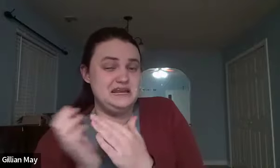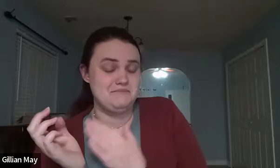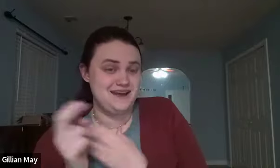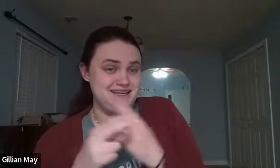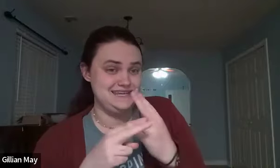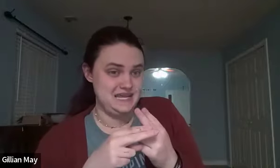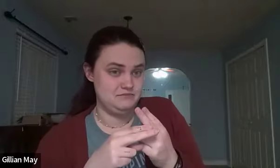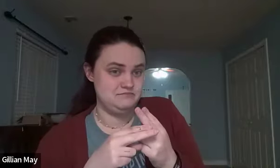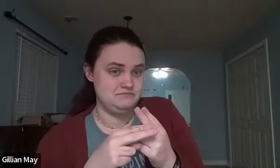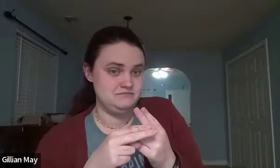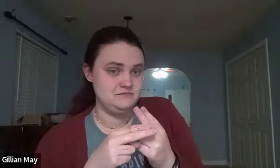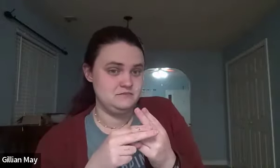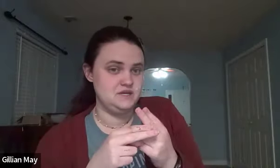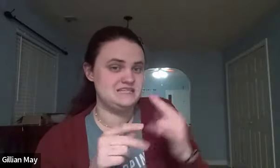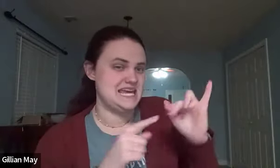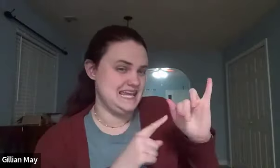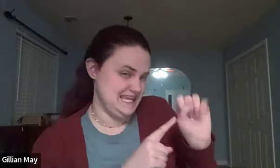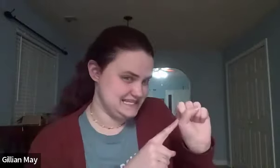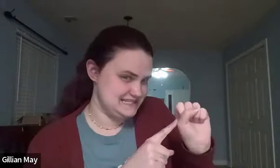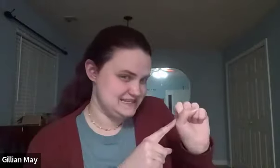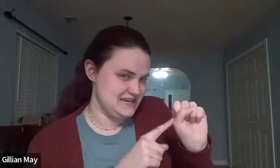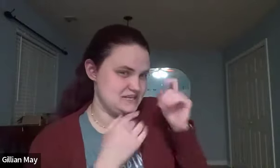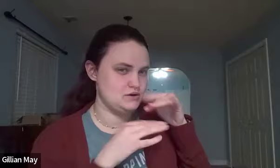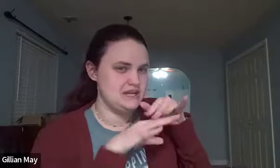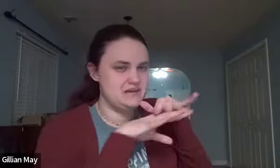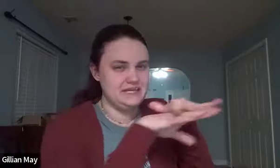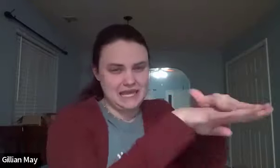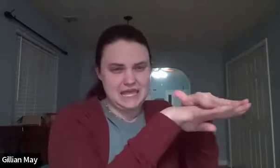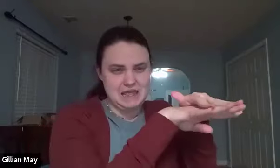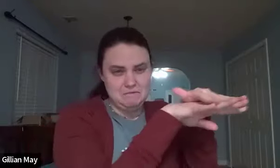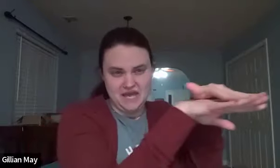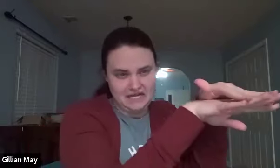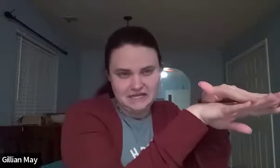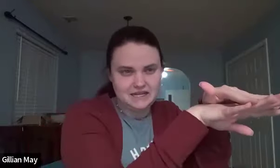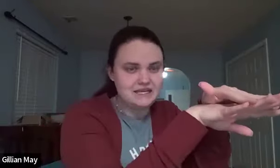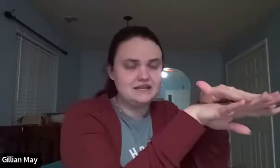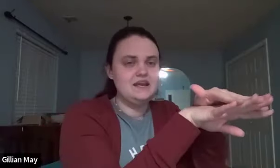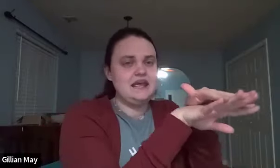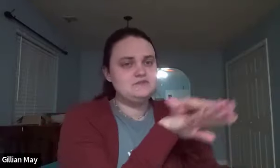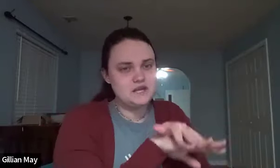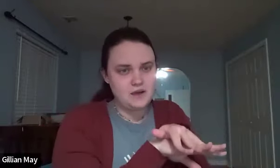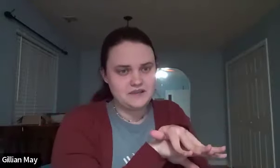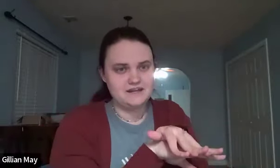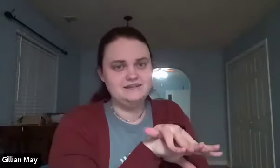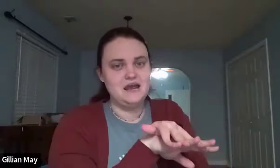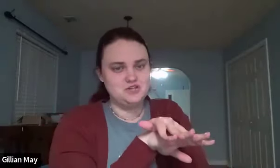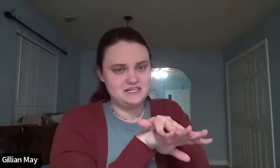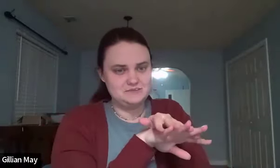signing my name because that is already kind of like embedded in it. It's very complicated. I'm trying to explain